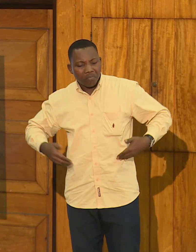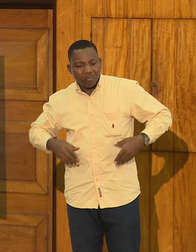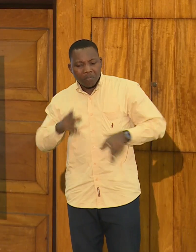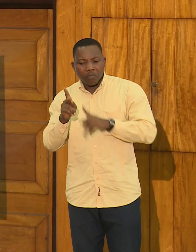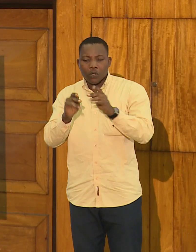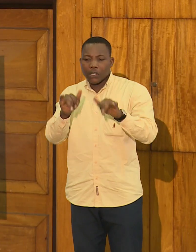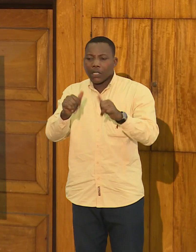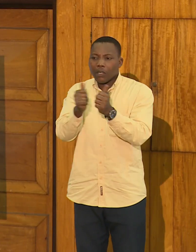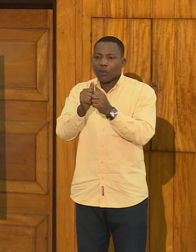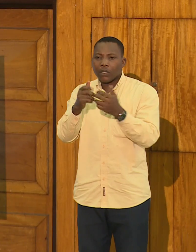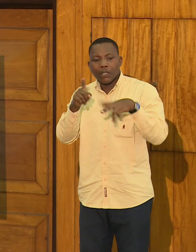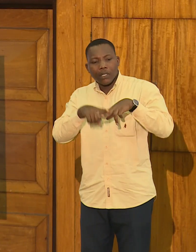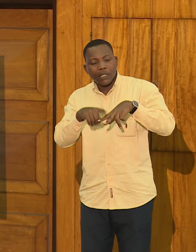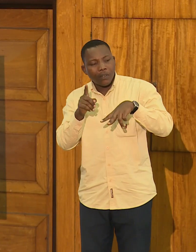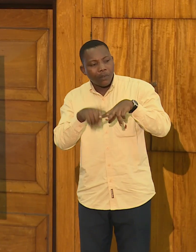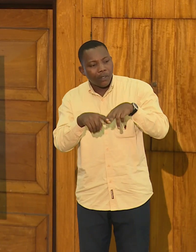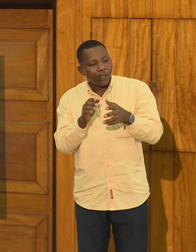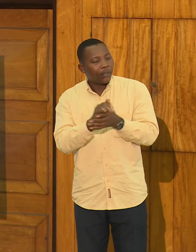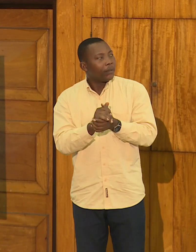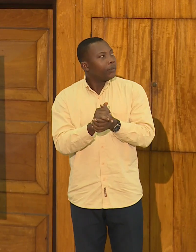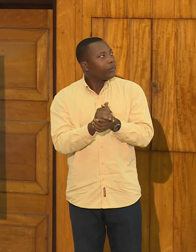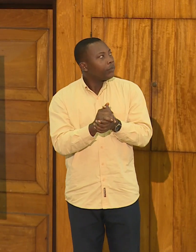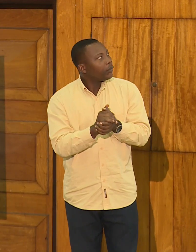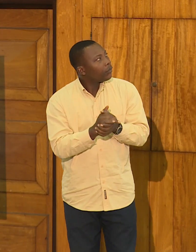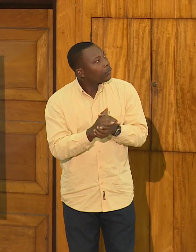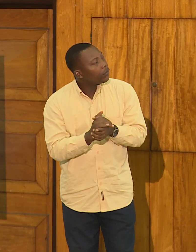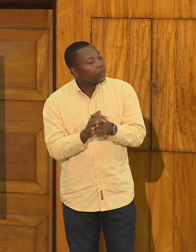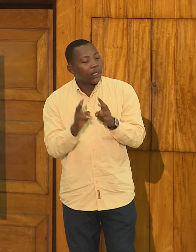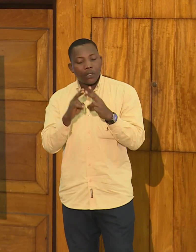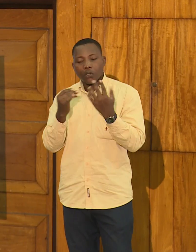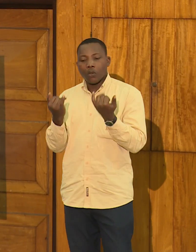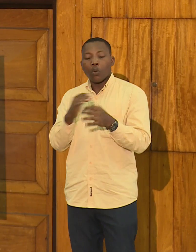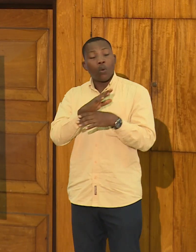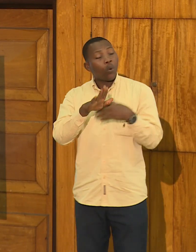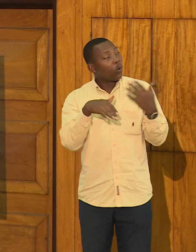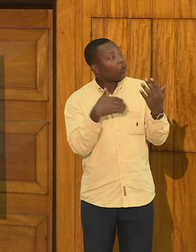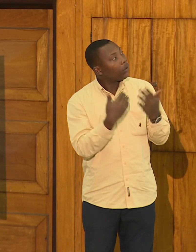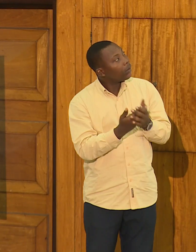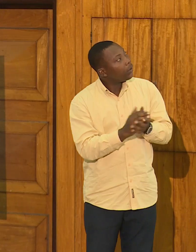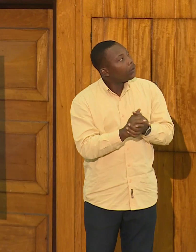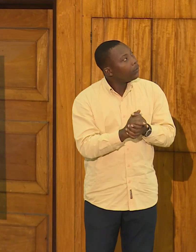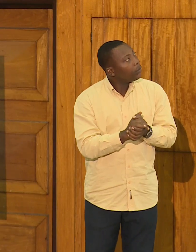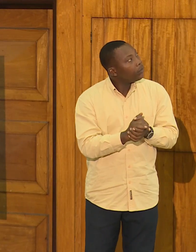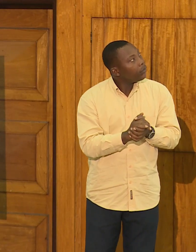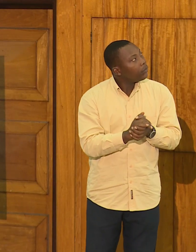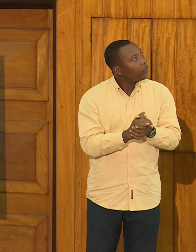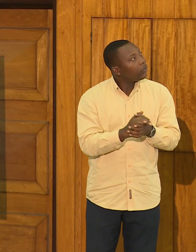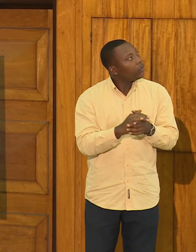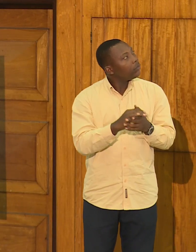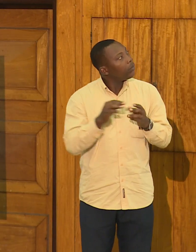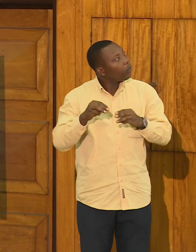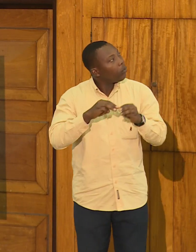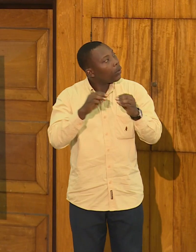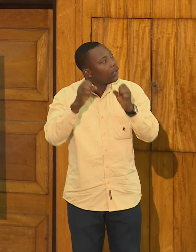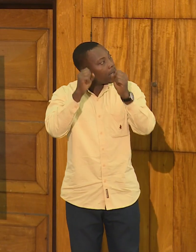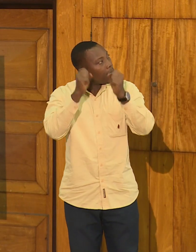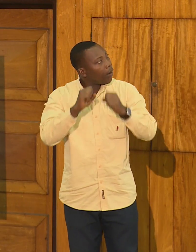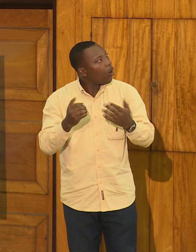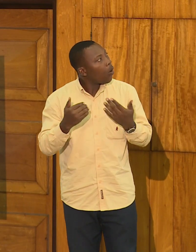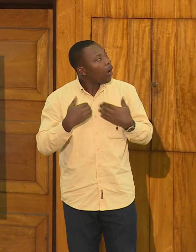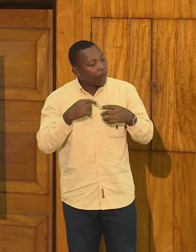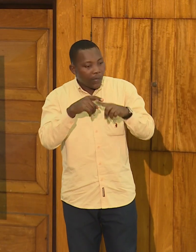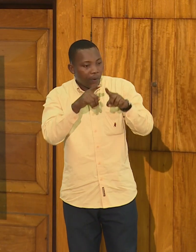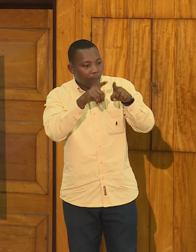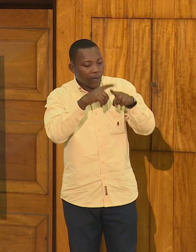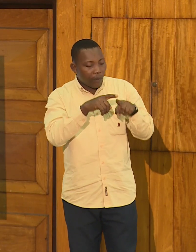their inter and intra-personal skills. So for the ecological model and the body system, there were various activities